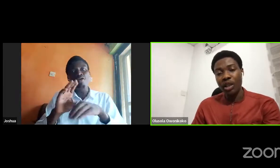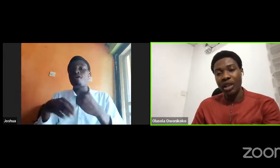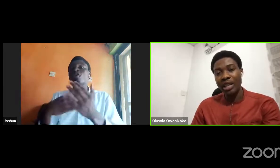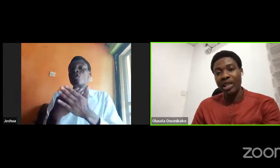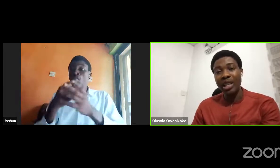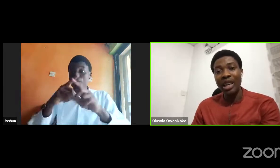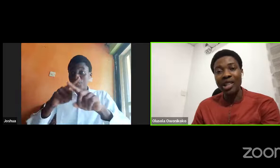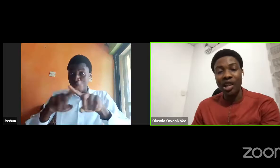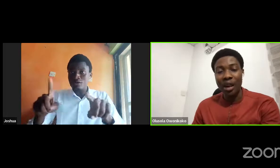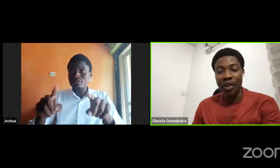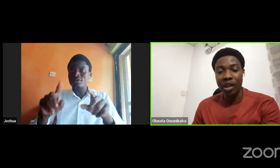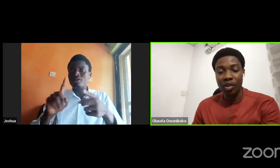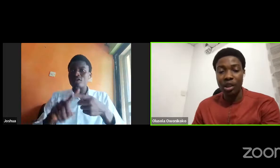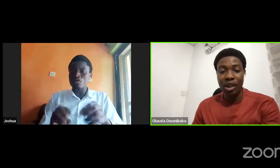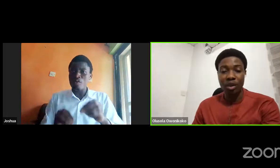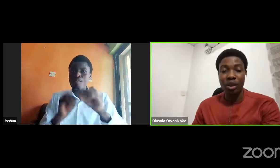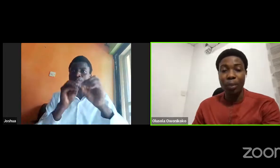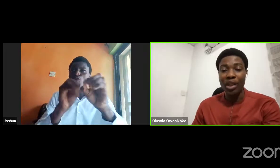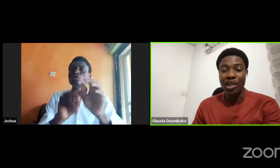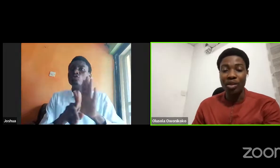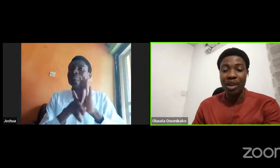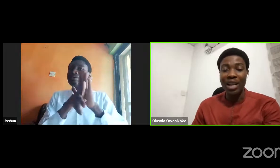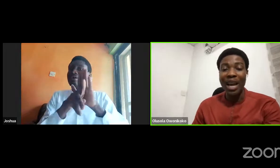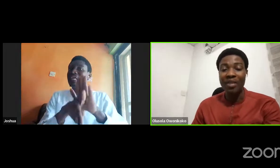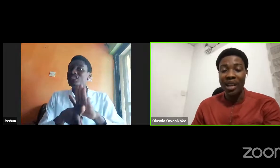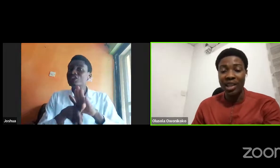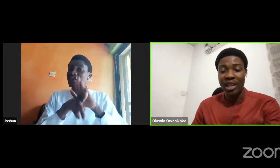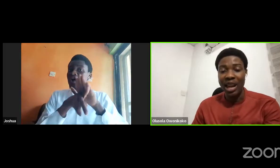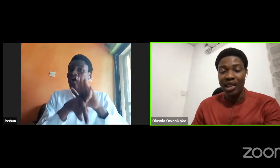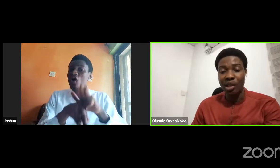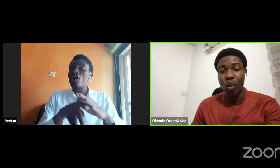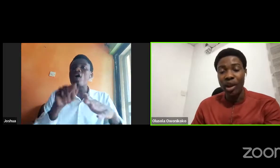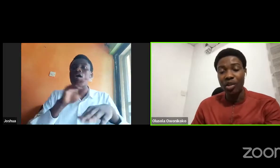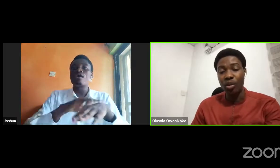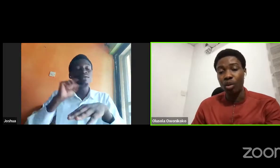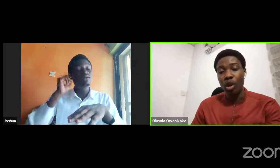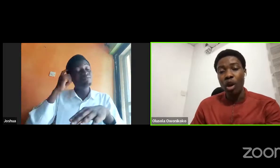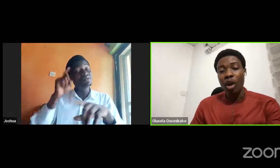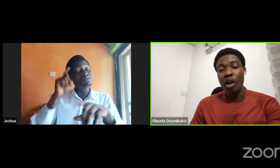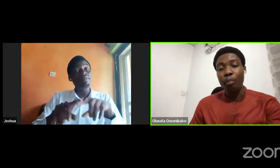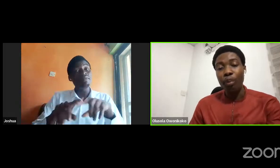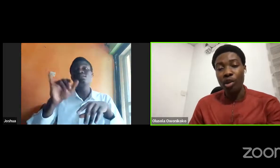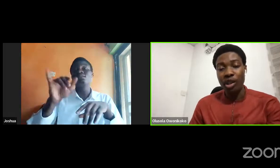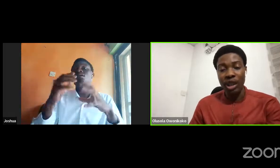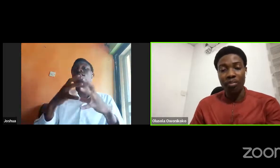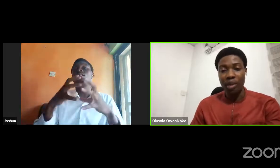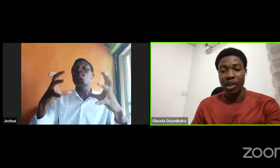of course, there's still a large gap there in terms of capacity to gather evidence as a way to